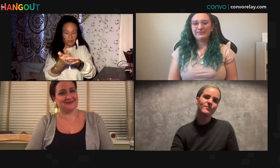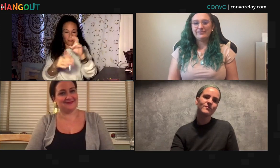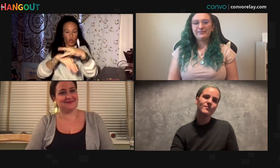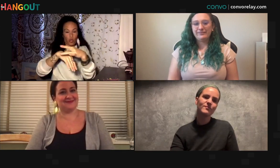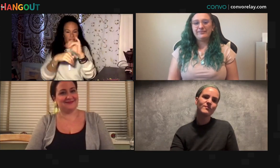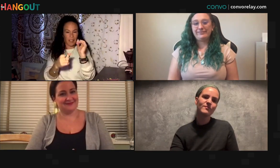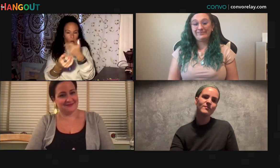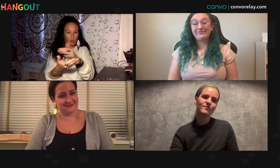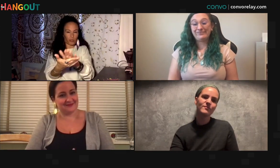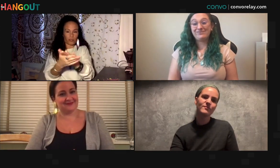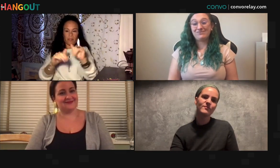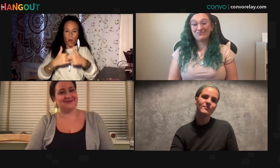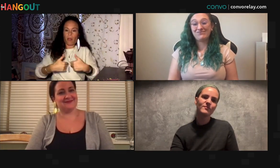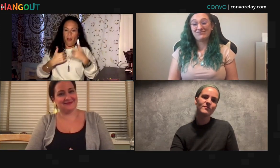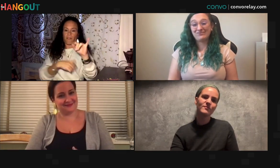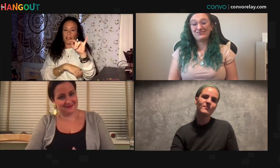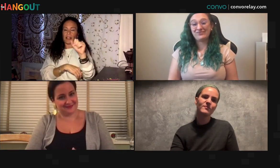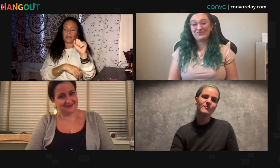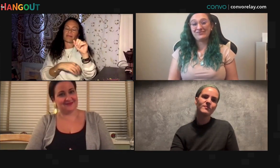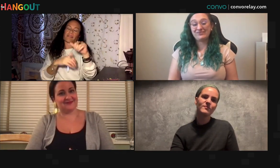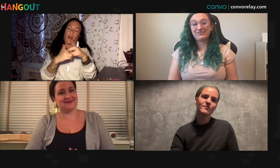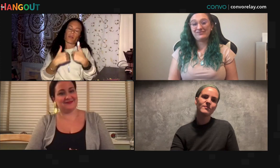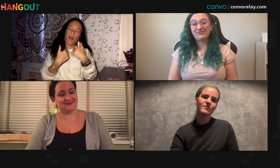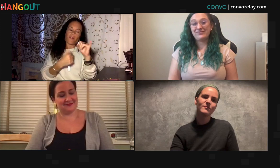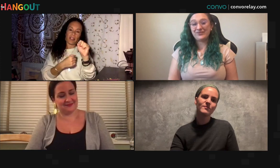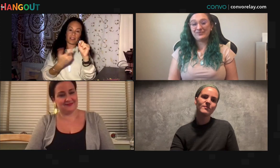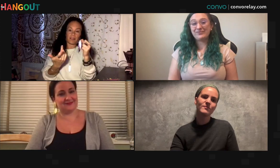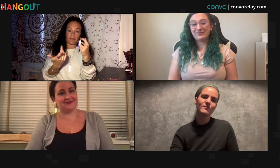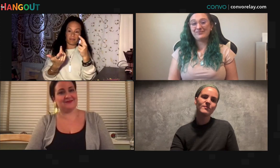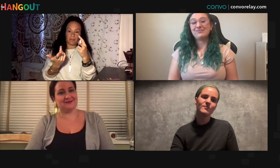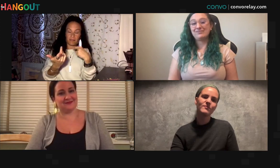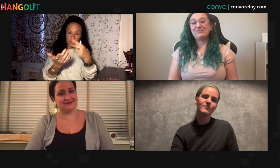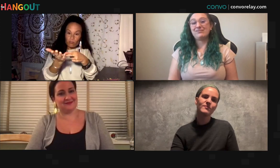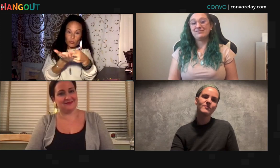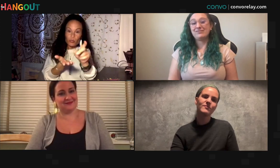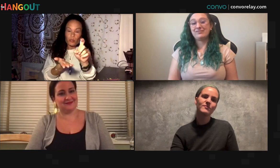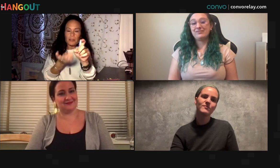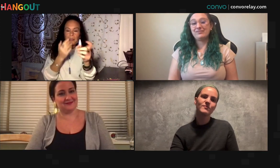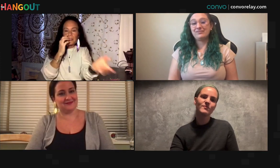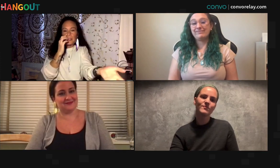but the earth is our school. Life, how life is,